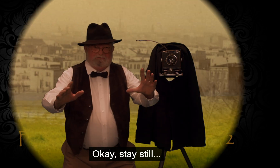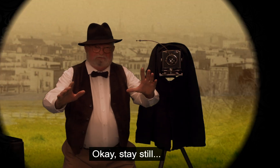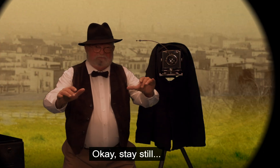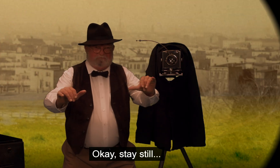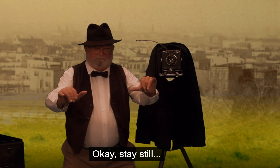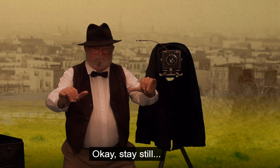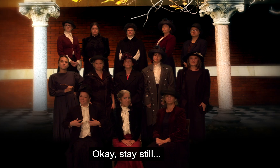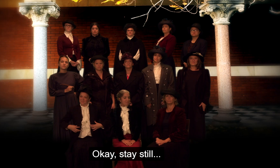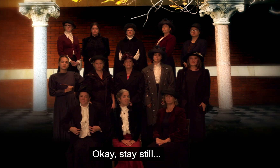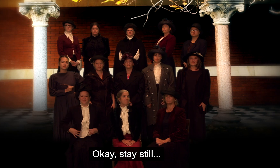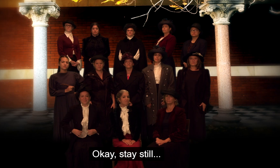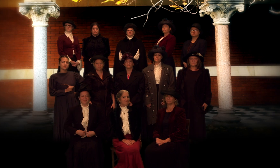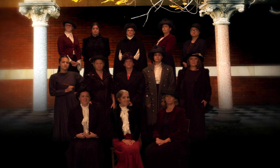Okay, stay still.